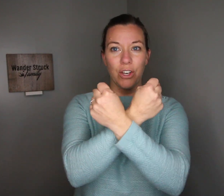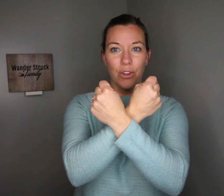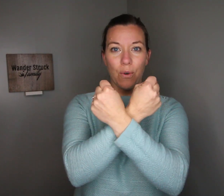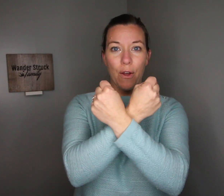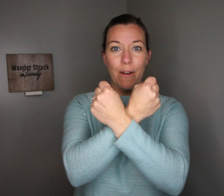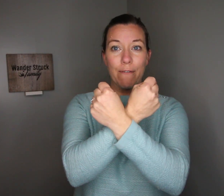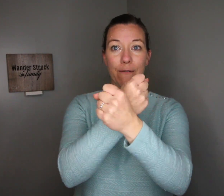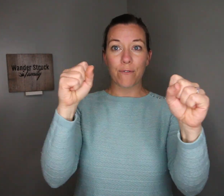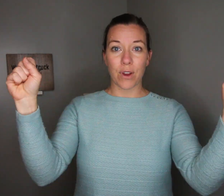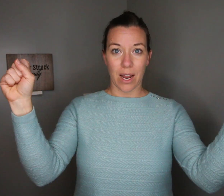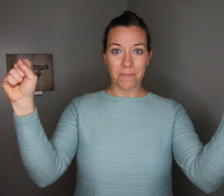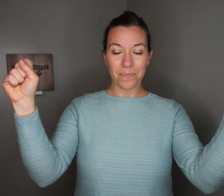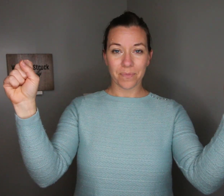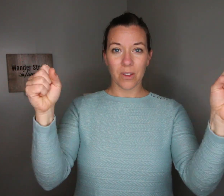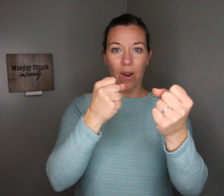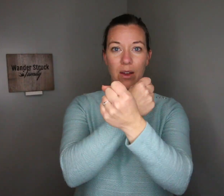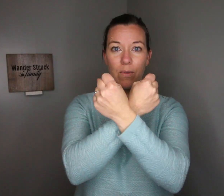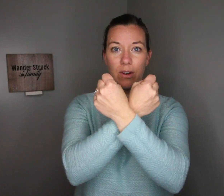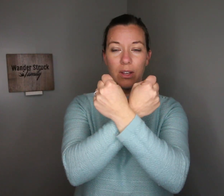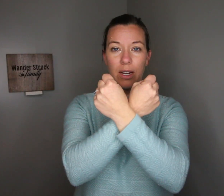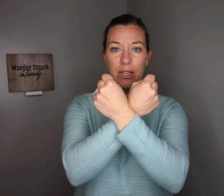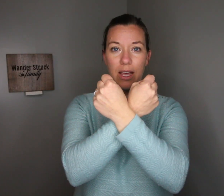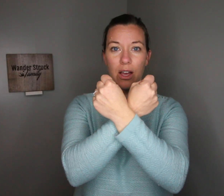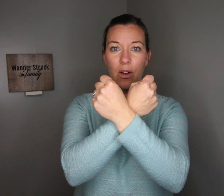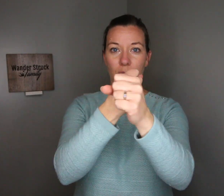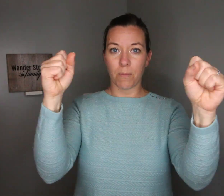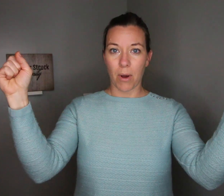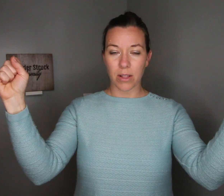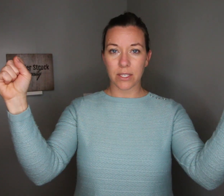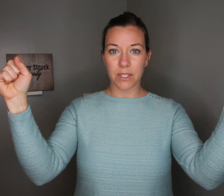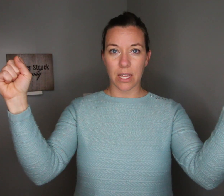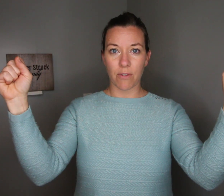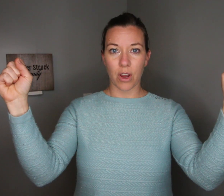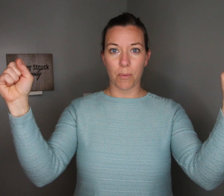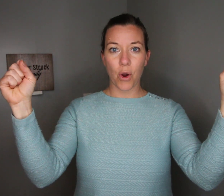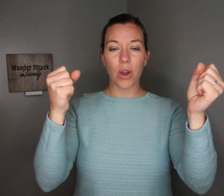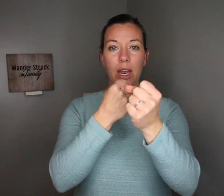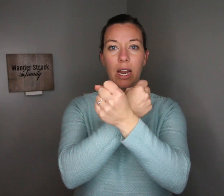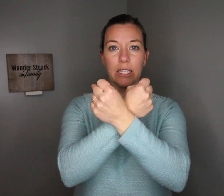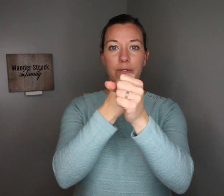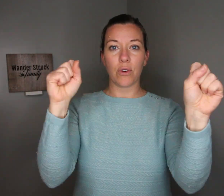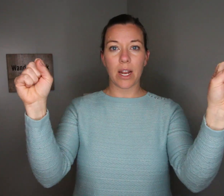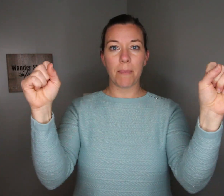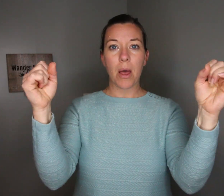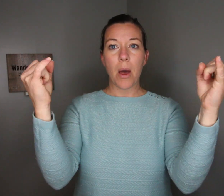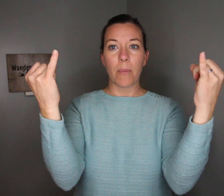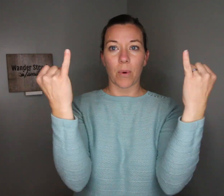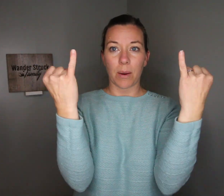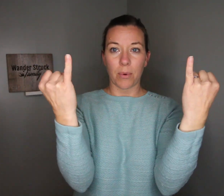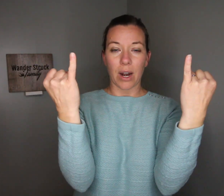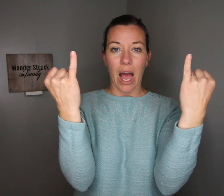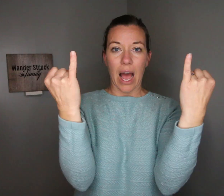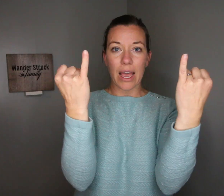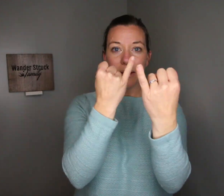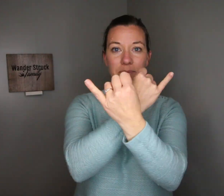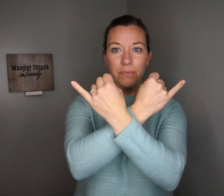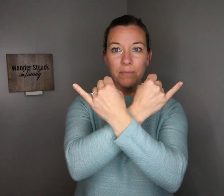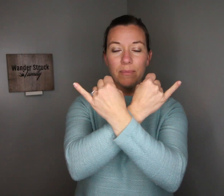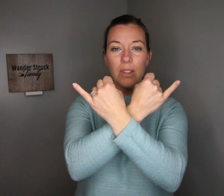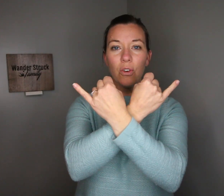do freedom, right? We're going to take bonds of slavery are broken and it's freedom, but we're going to put I.